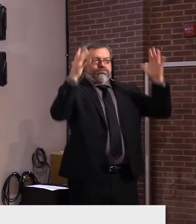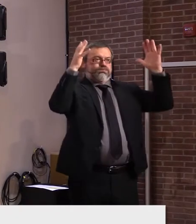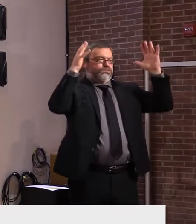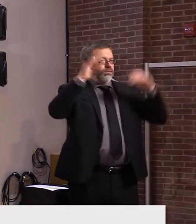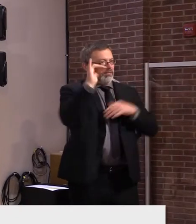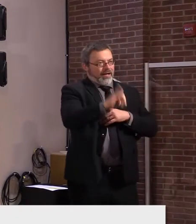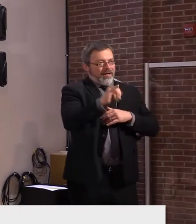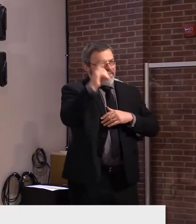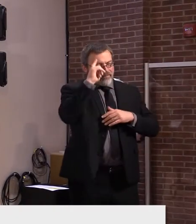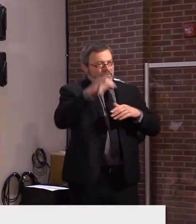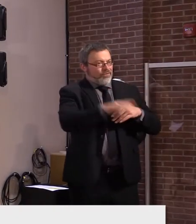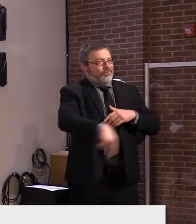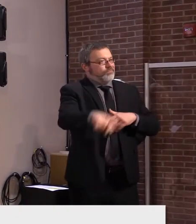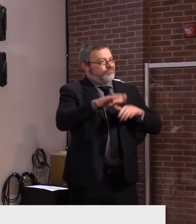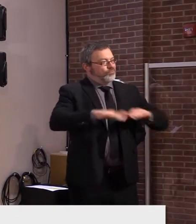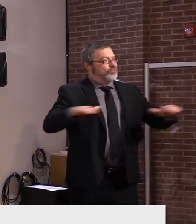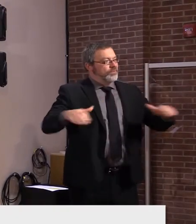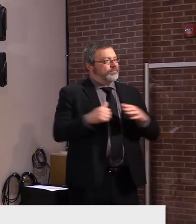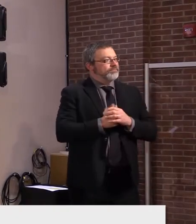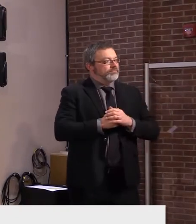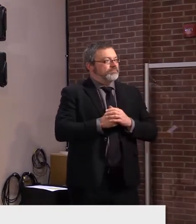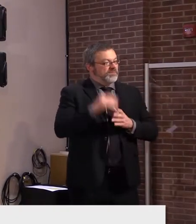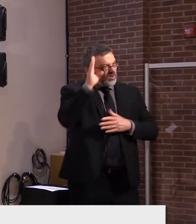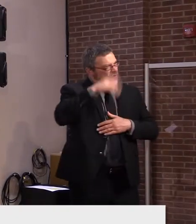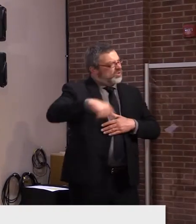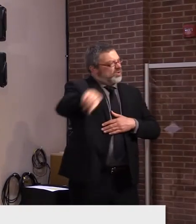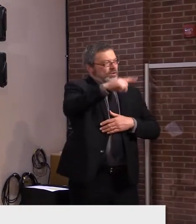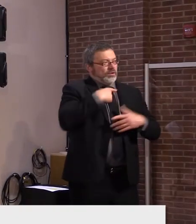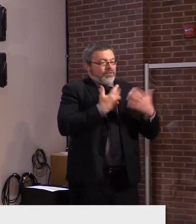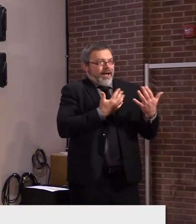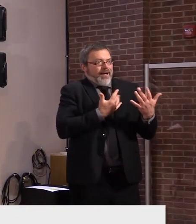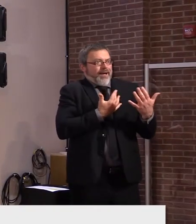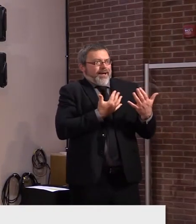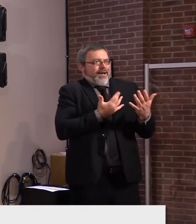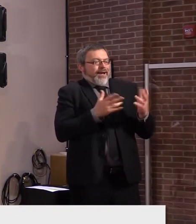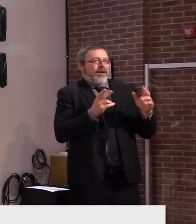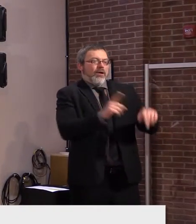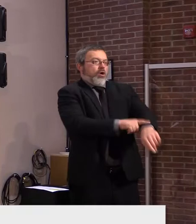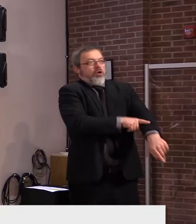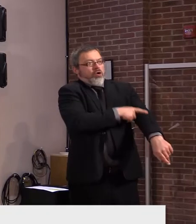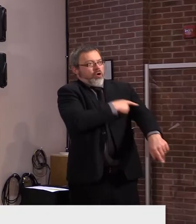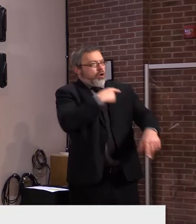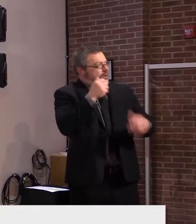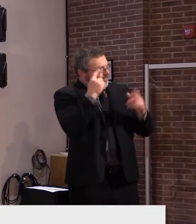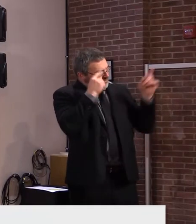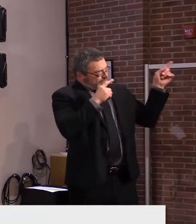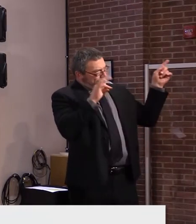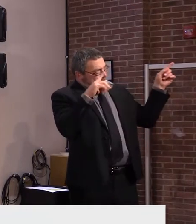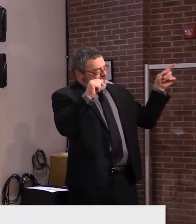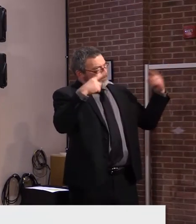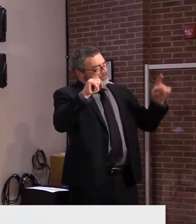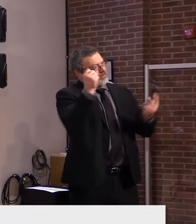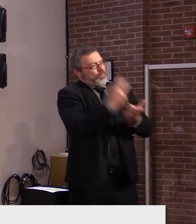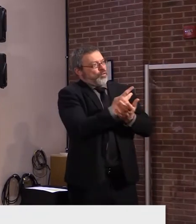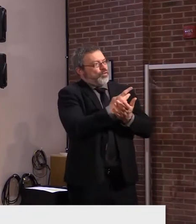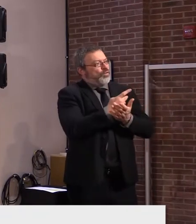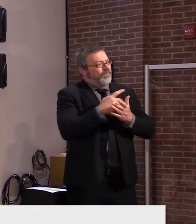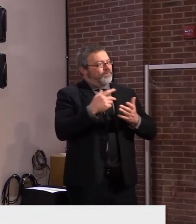make preparations to make sure the vaccine is as accessible as possible so Vermonters can continue leading the